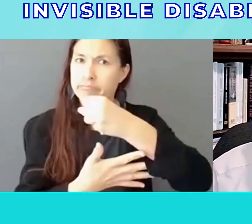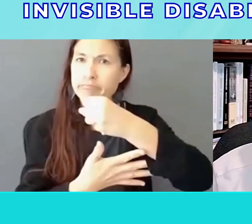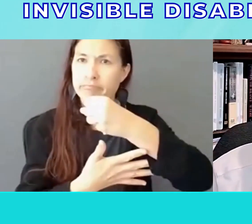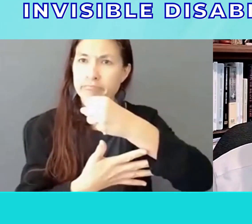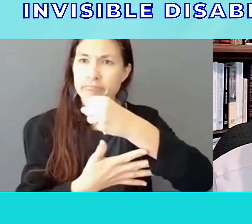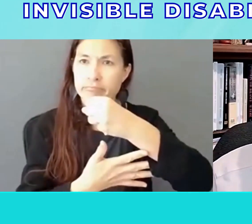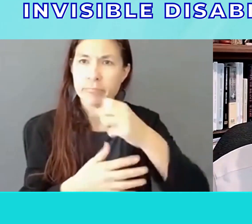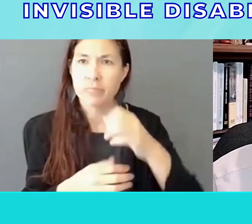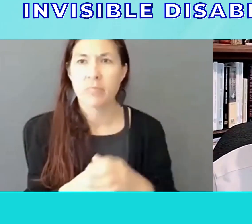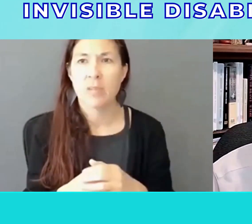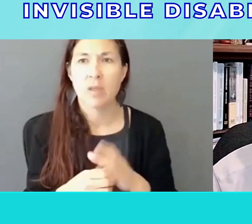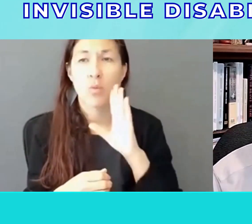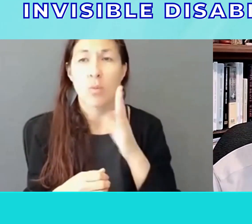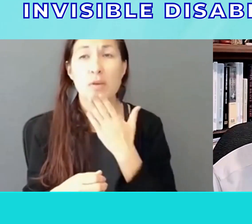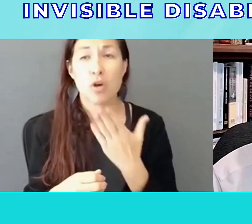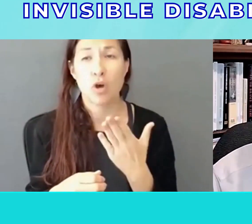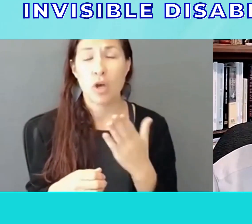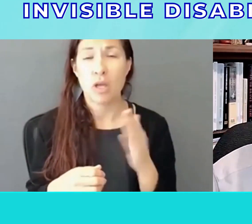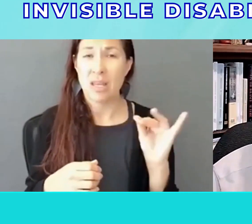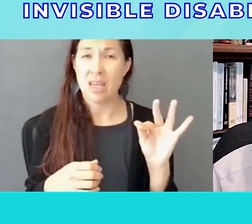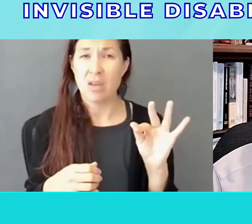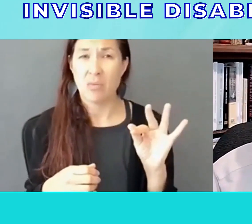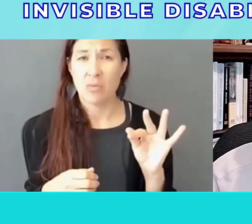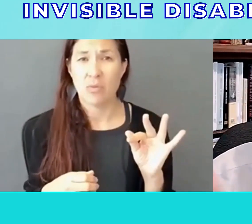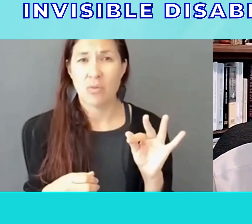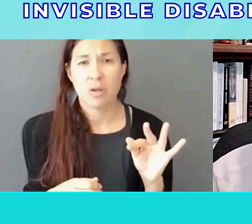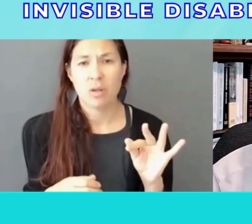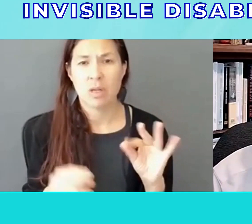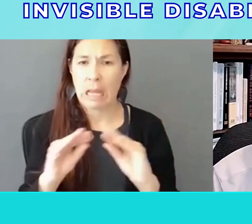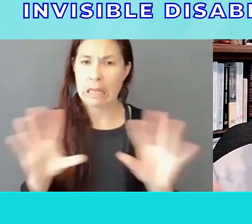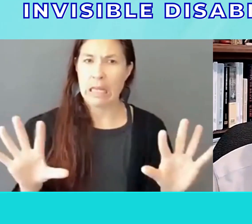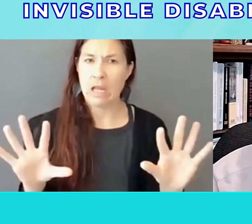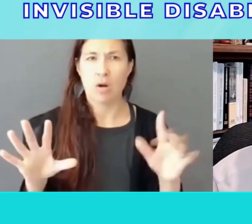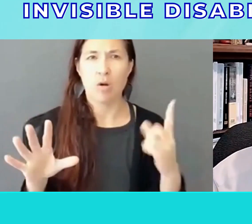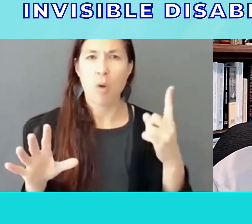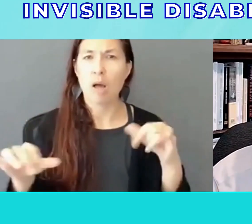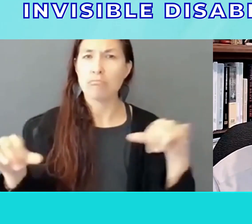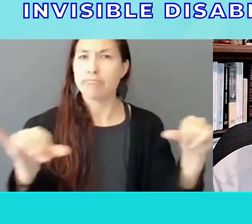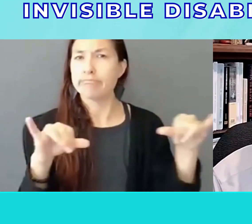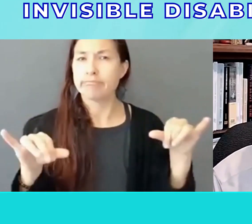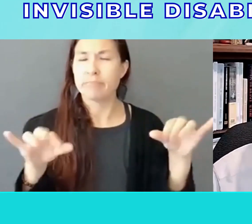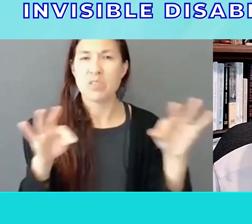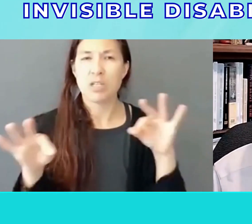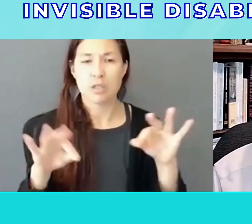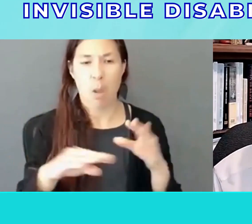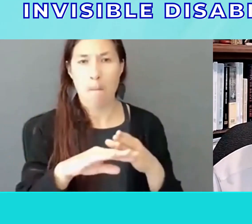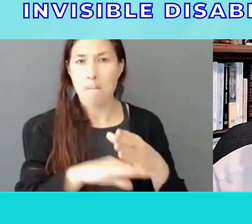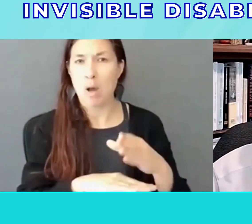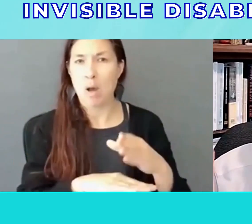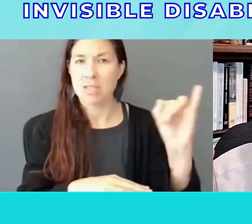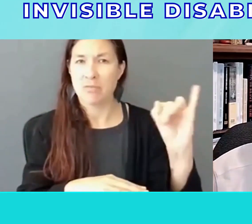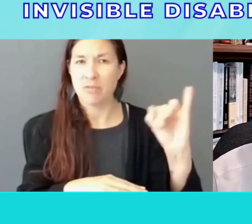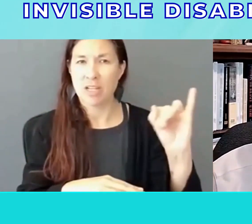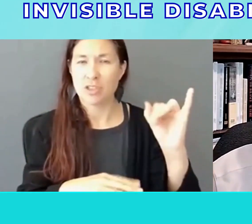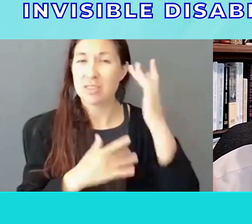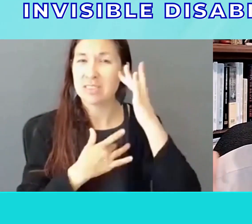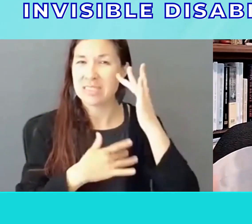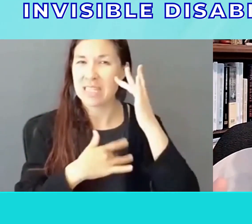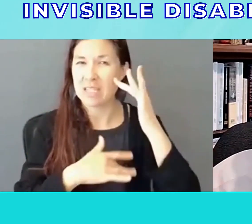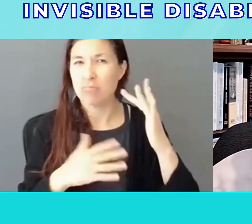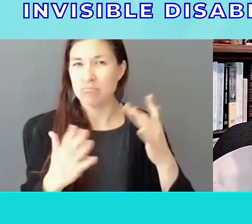first. I just say, traditionally we've focused on infectious diseases in terms